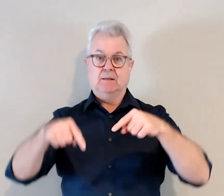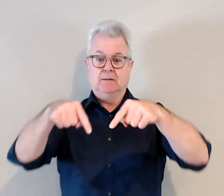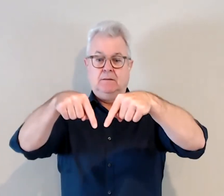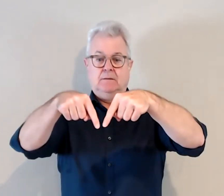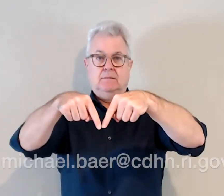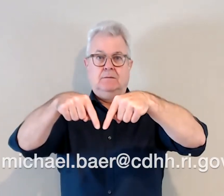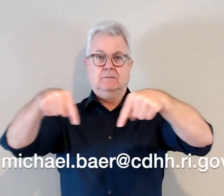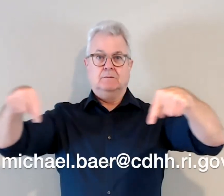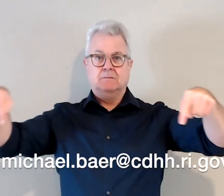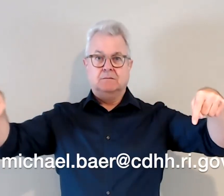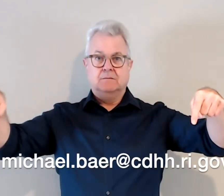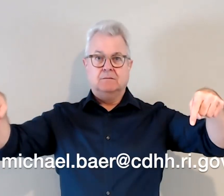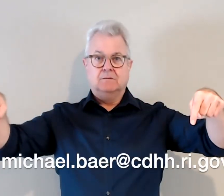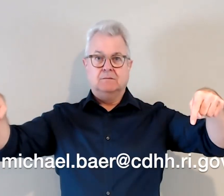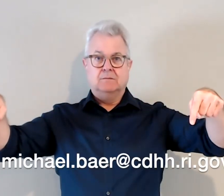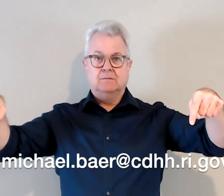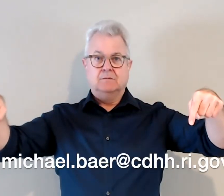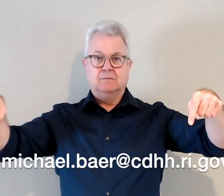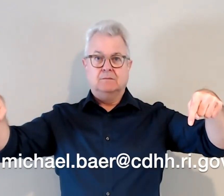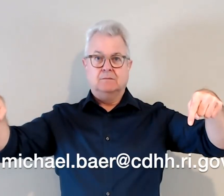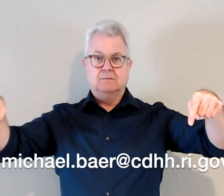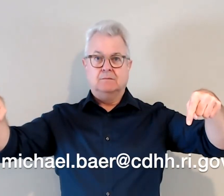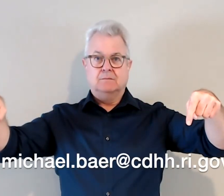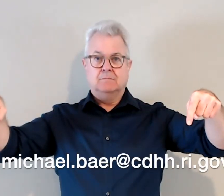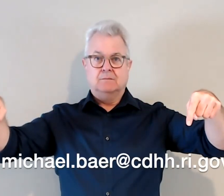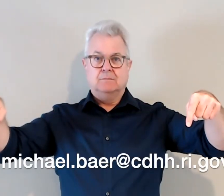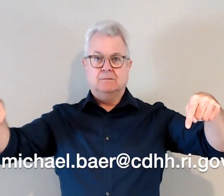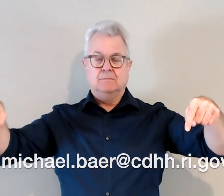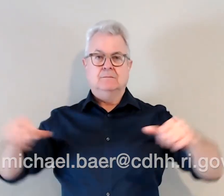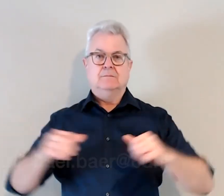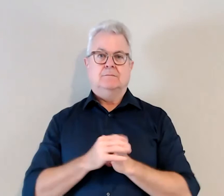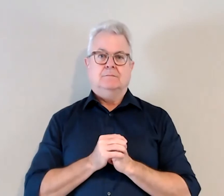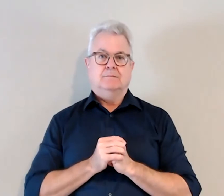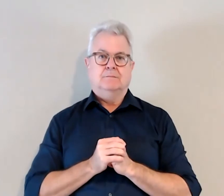Or if you prefer to email me, you can email me at the following email address: